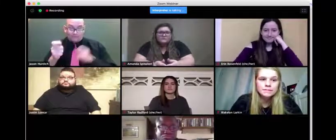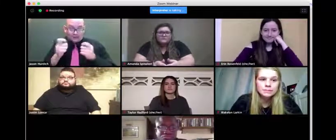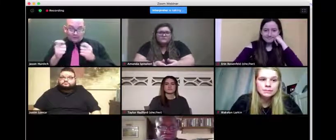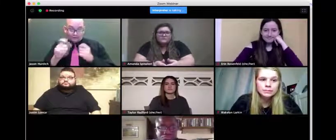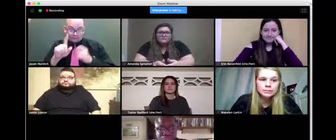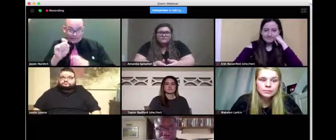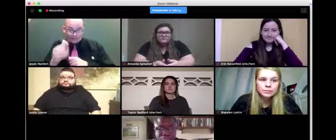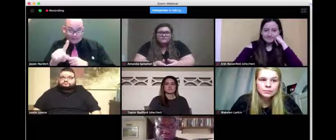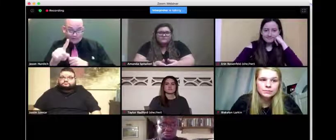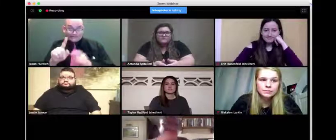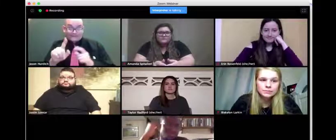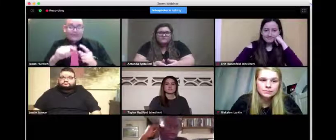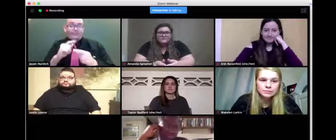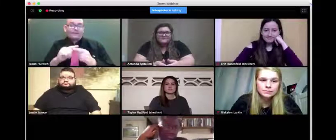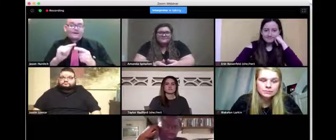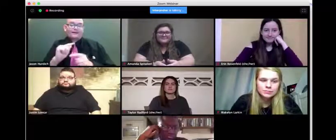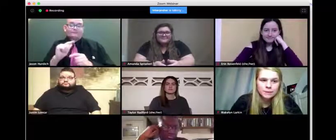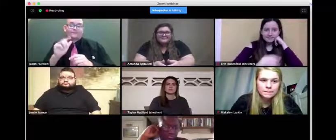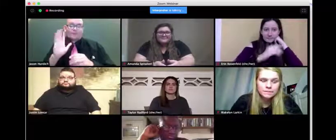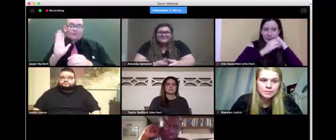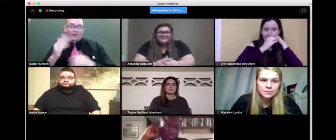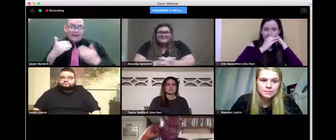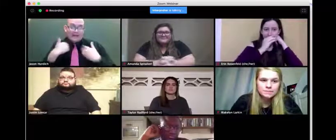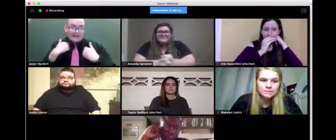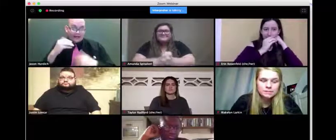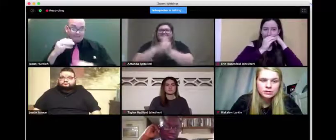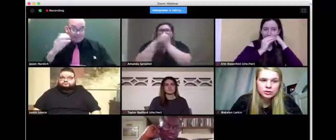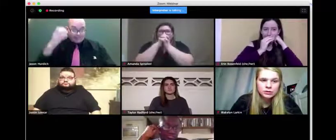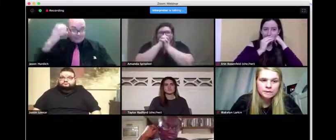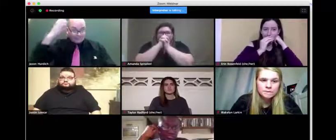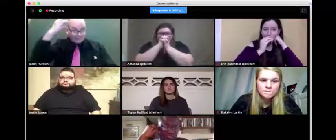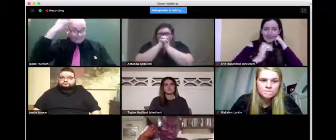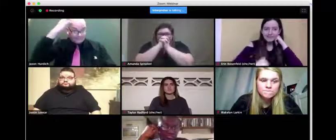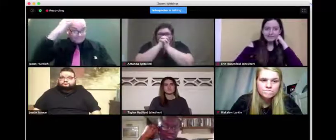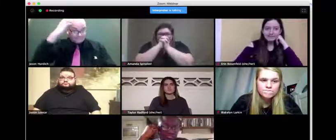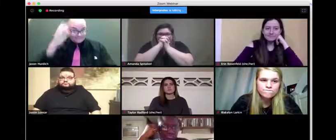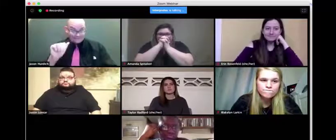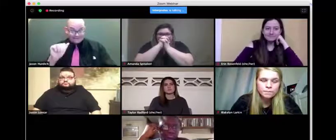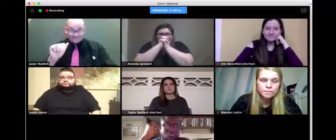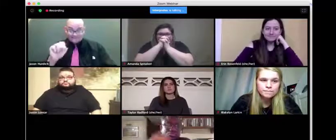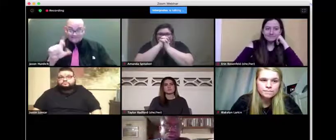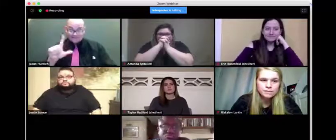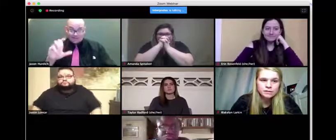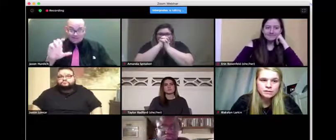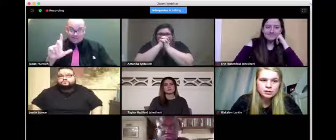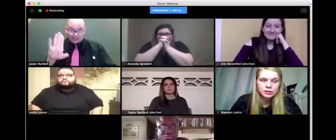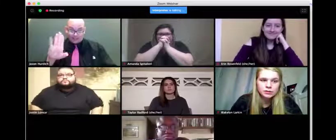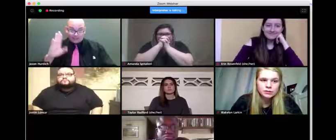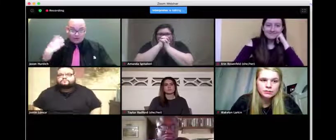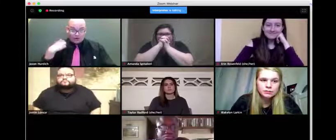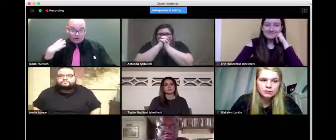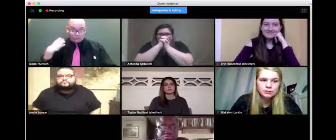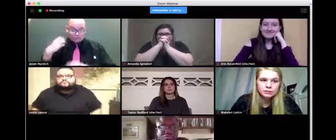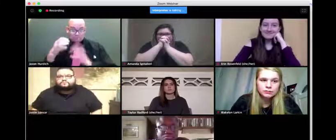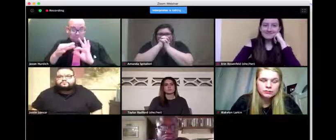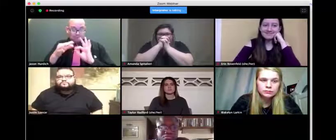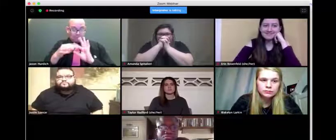have the Clemson ASL Club officer briefly talk about our ASL Club there